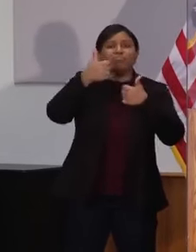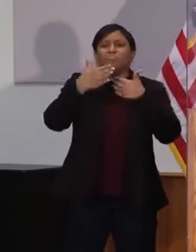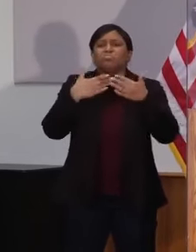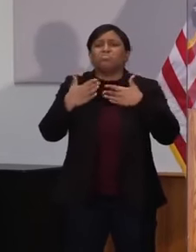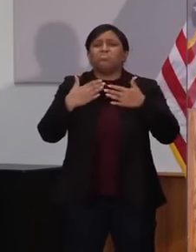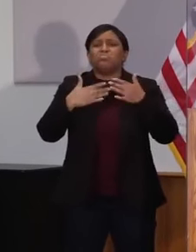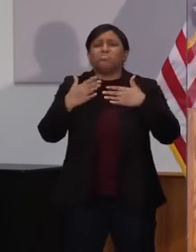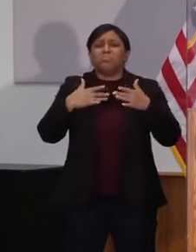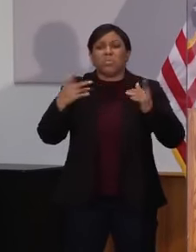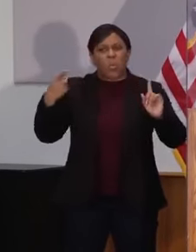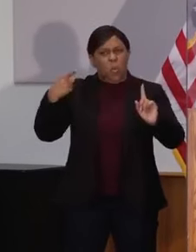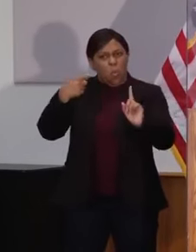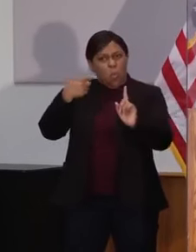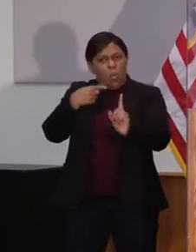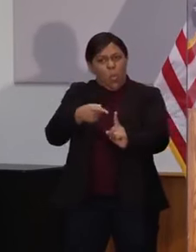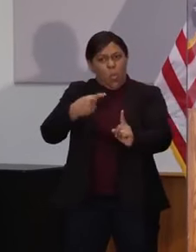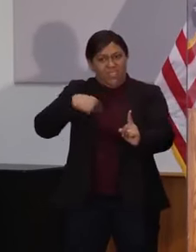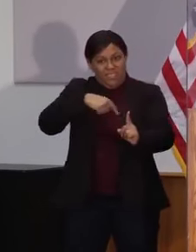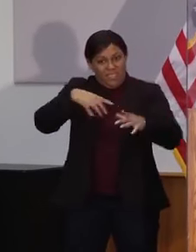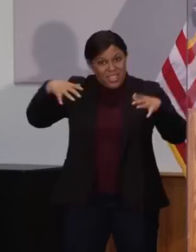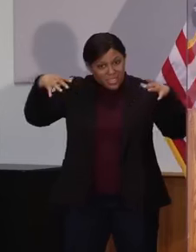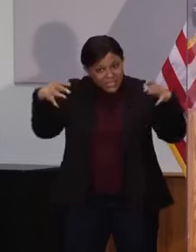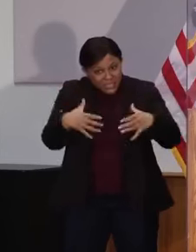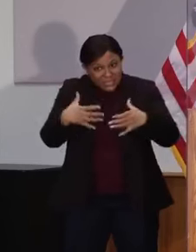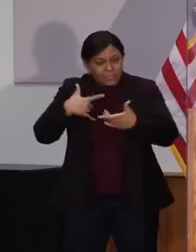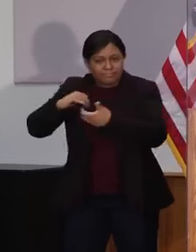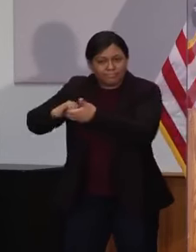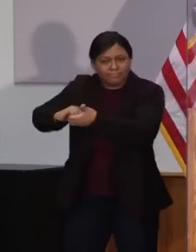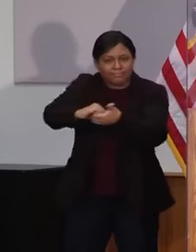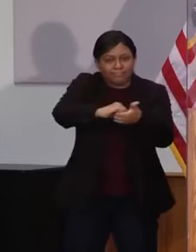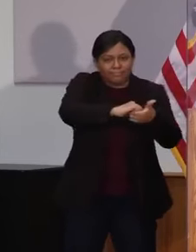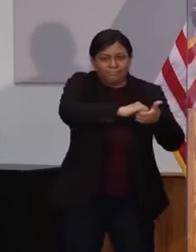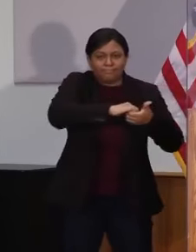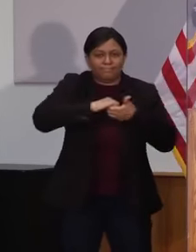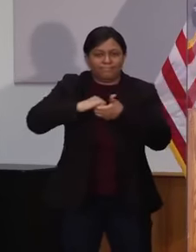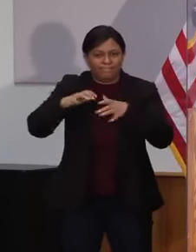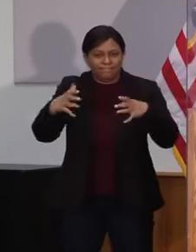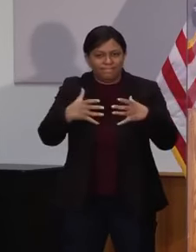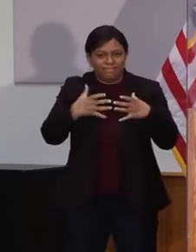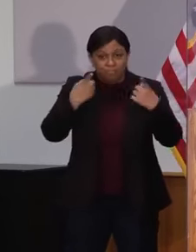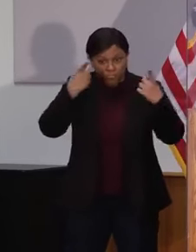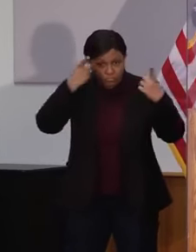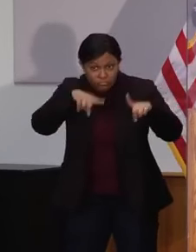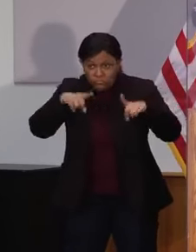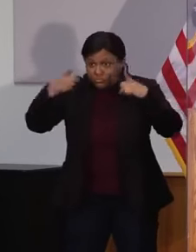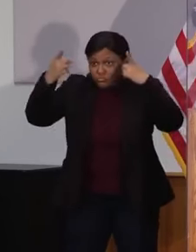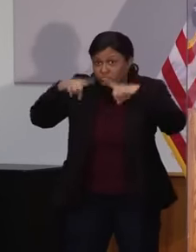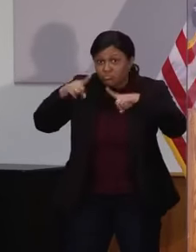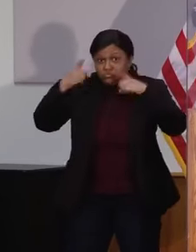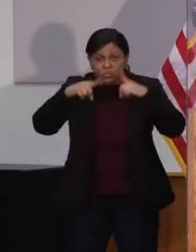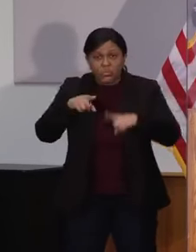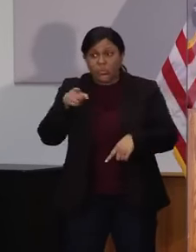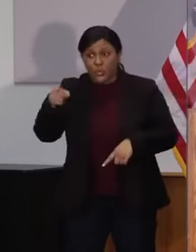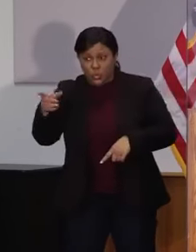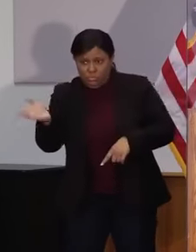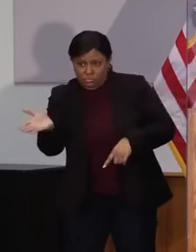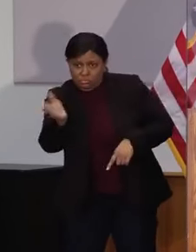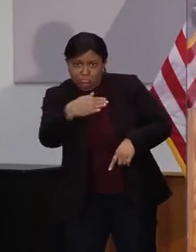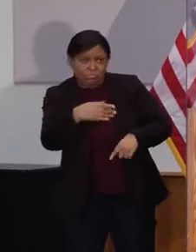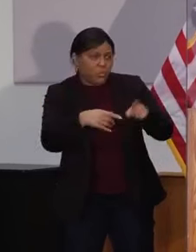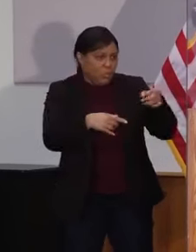to be part of that unified command structure, and then the unified command would then determine deployment. And then the